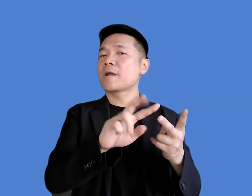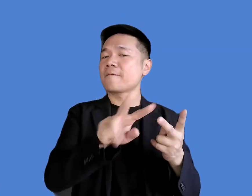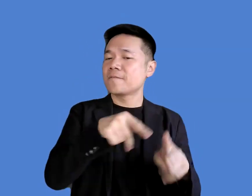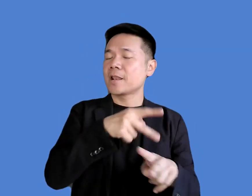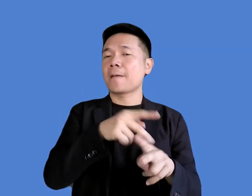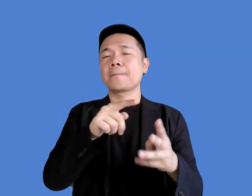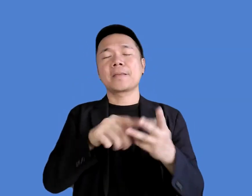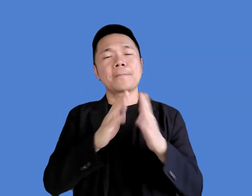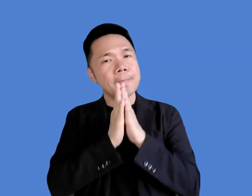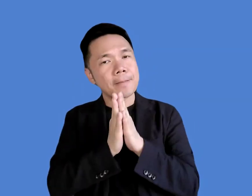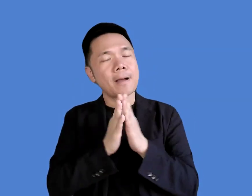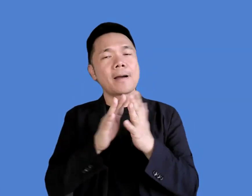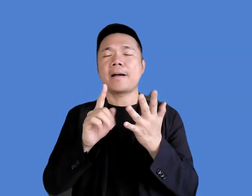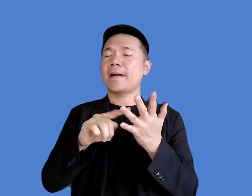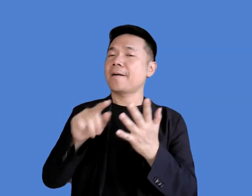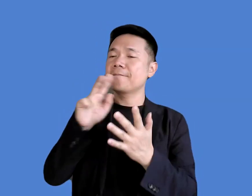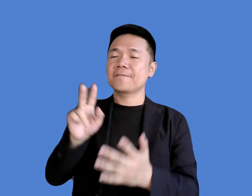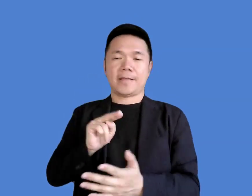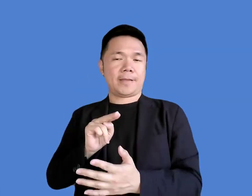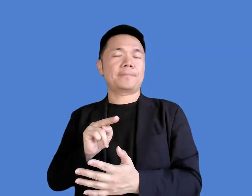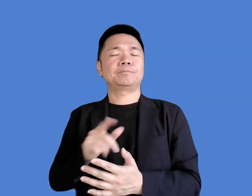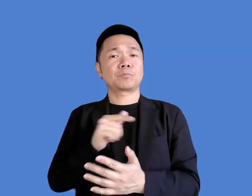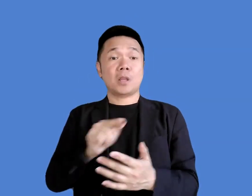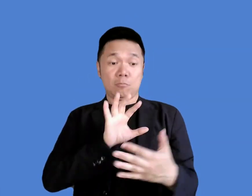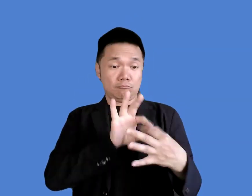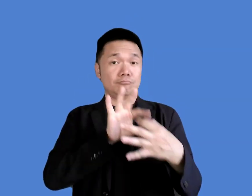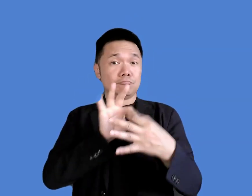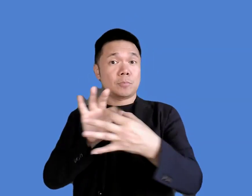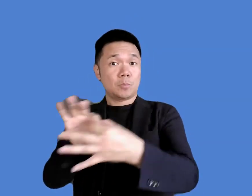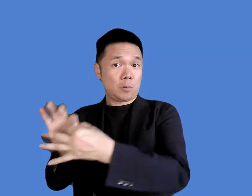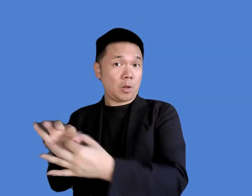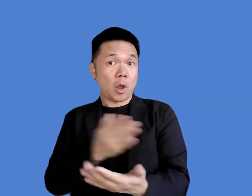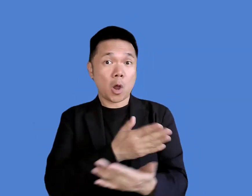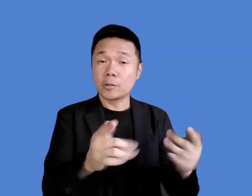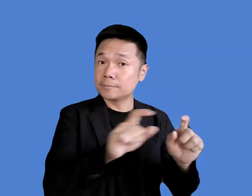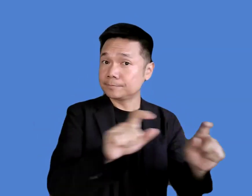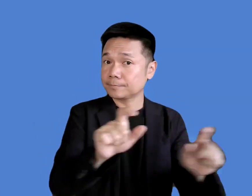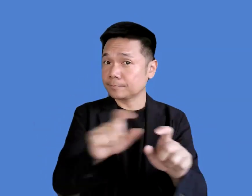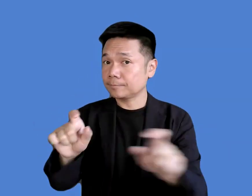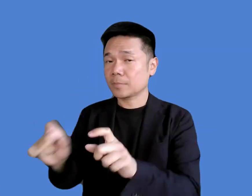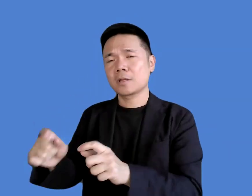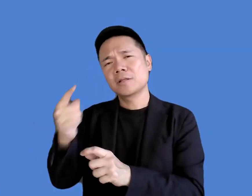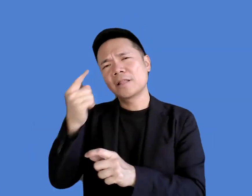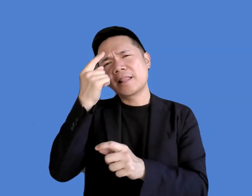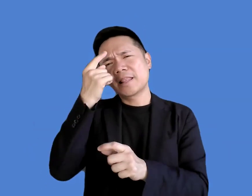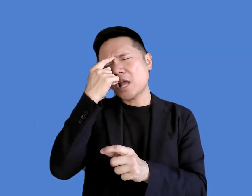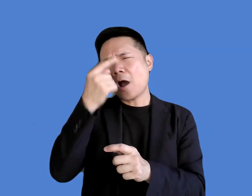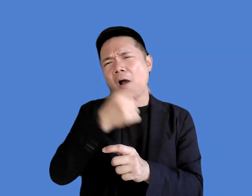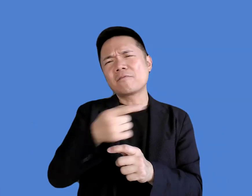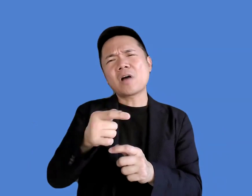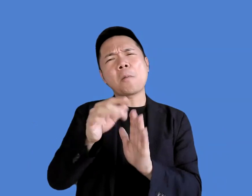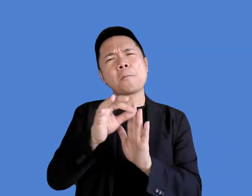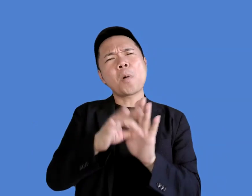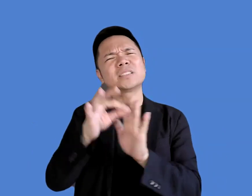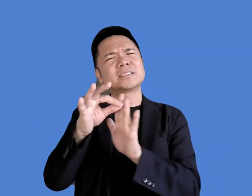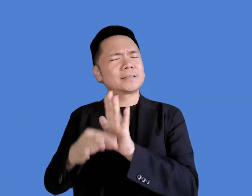and Vietnam to work with colleagues in private sector businesses to develop and implement policies and programs that will